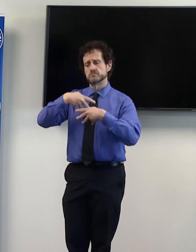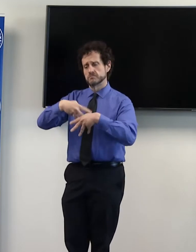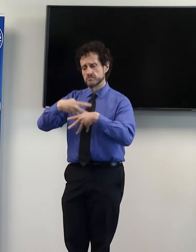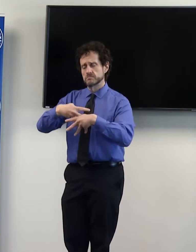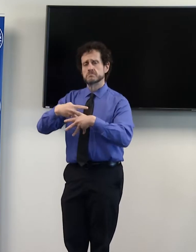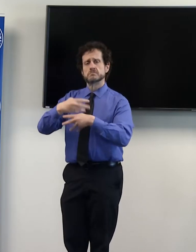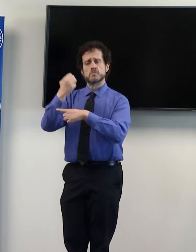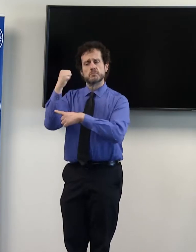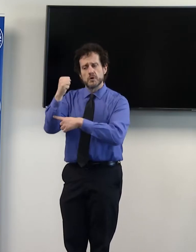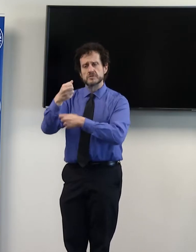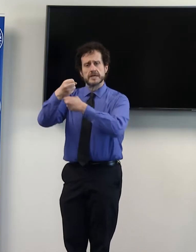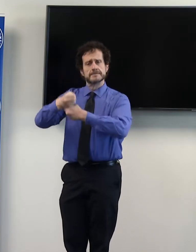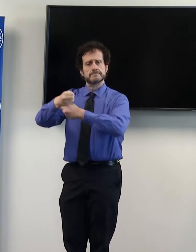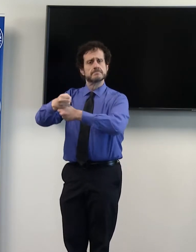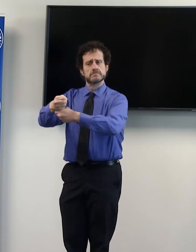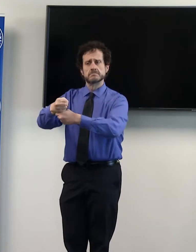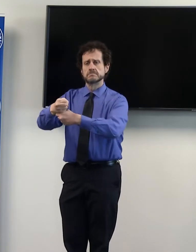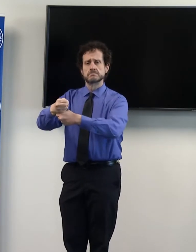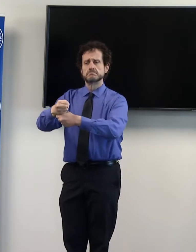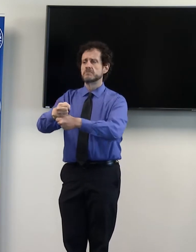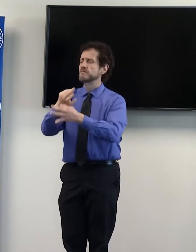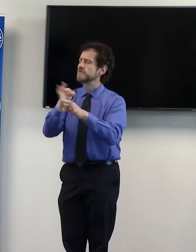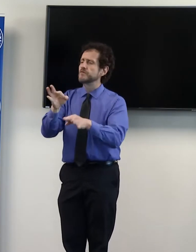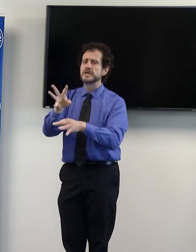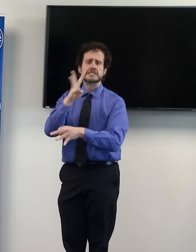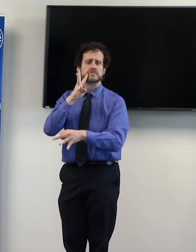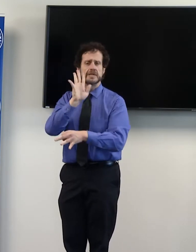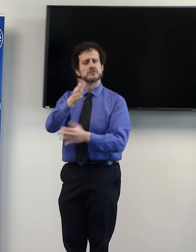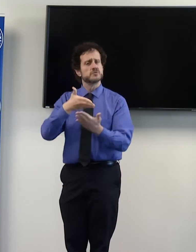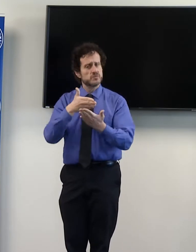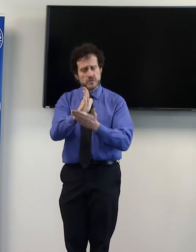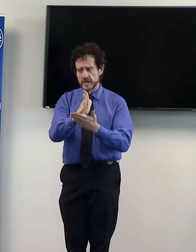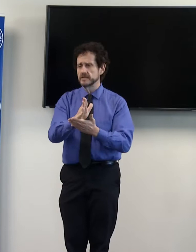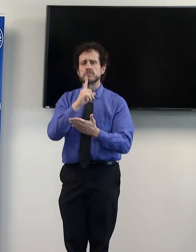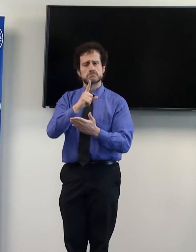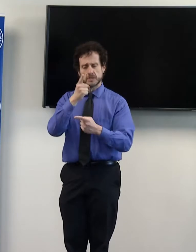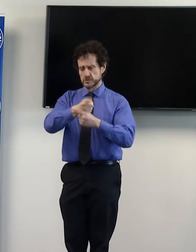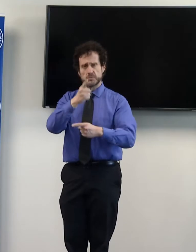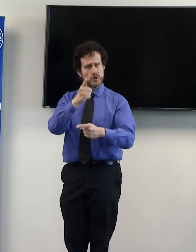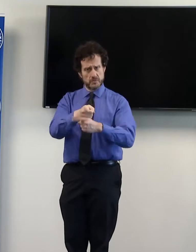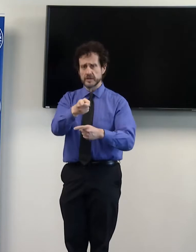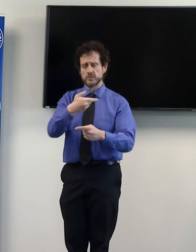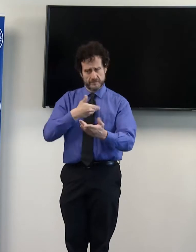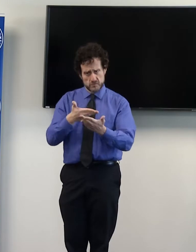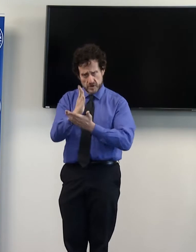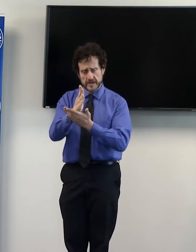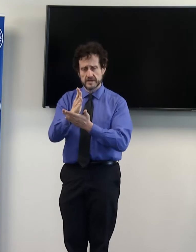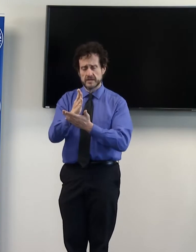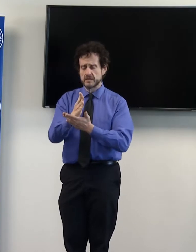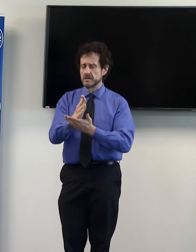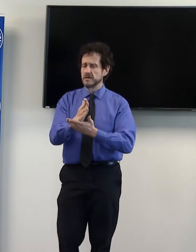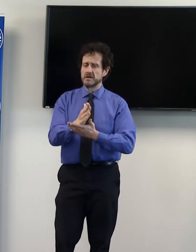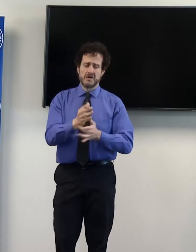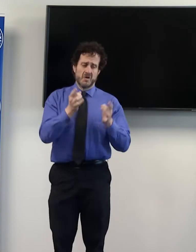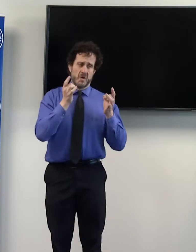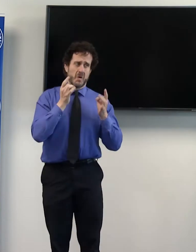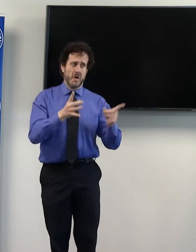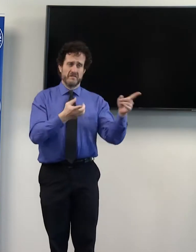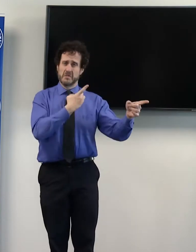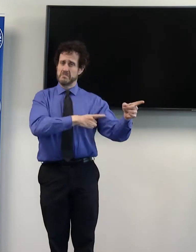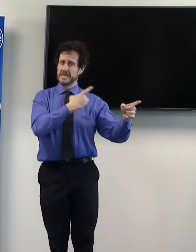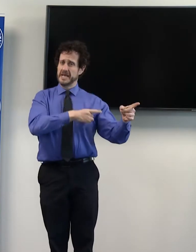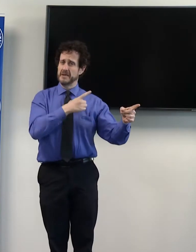your peaceful protesting. You have every right to do that. You are justified into it. With the horrific thing that occurred in